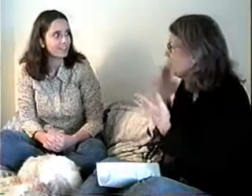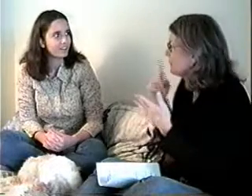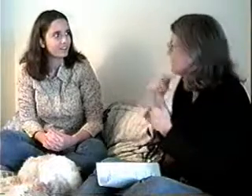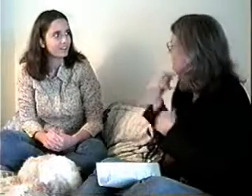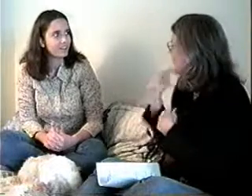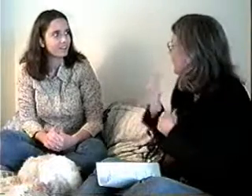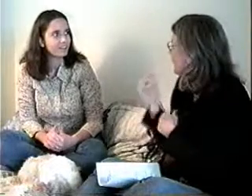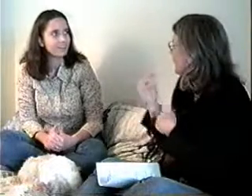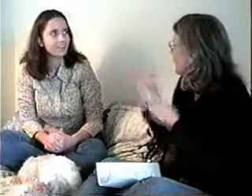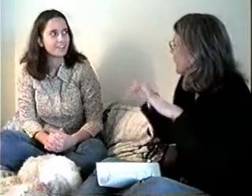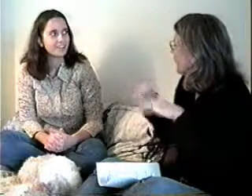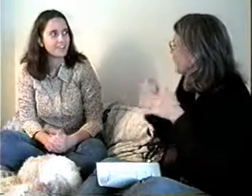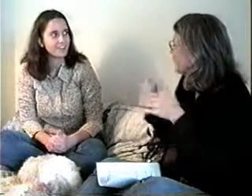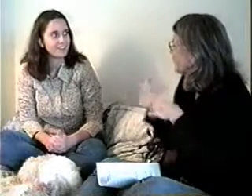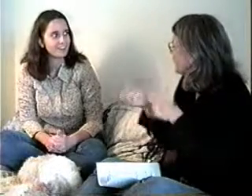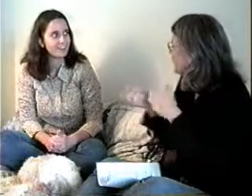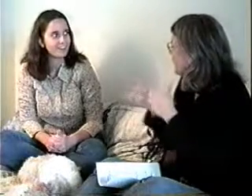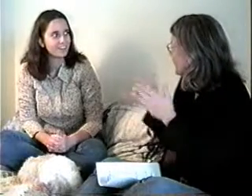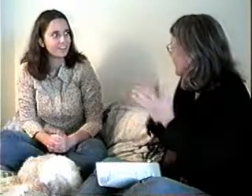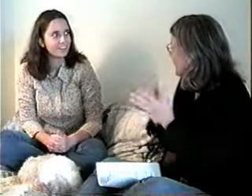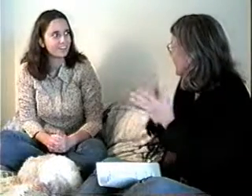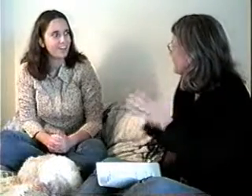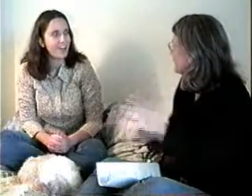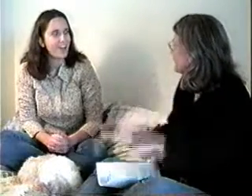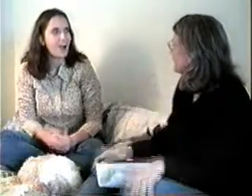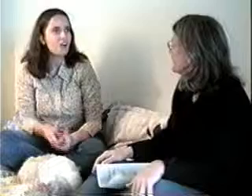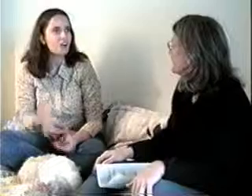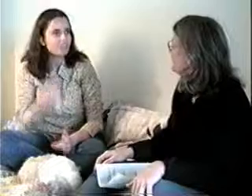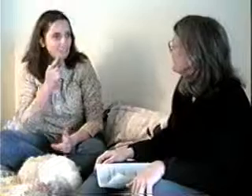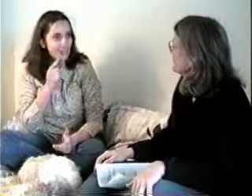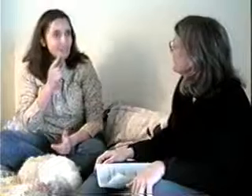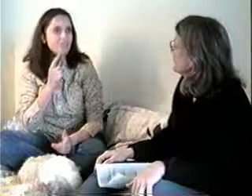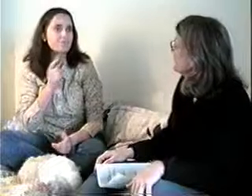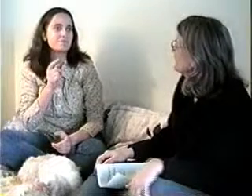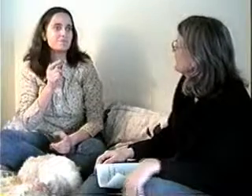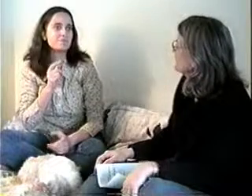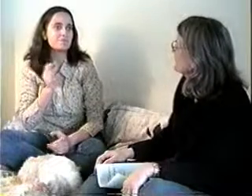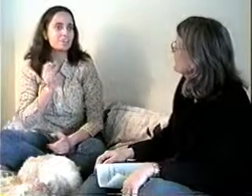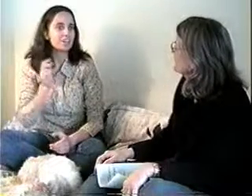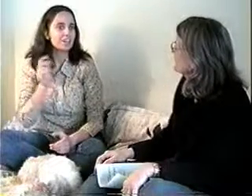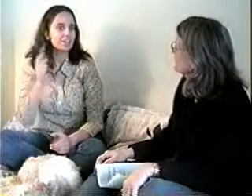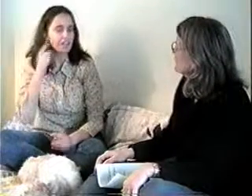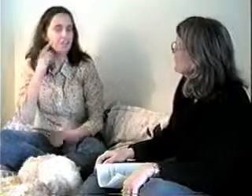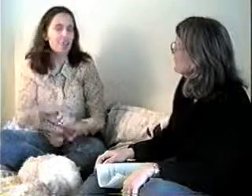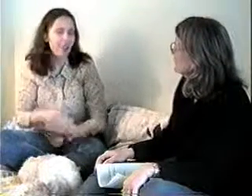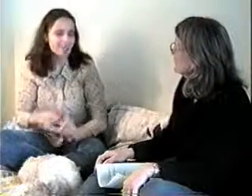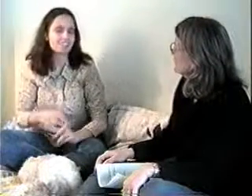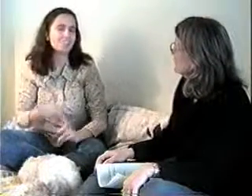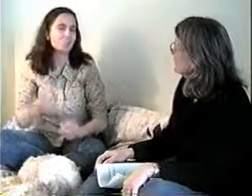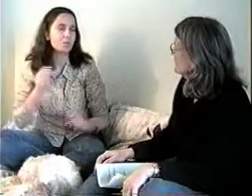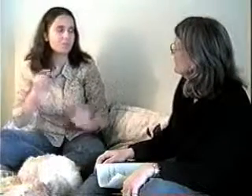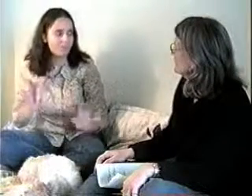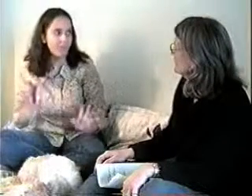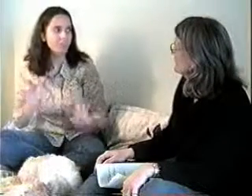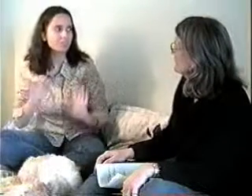what would you tell them? How can they deal with that? I would say, they passed and don't give up.